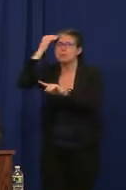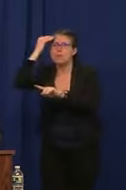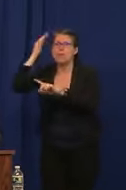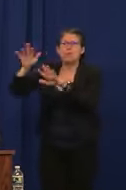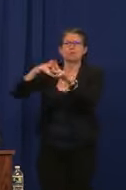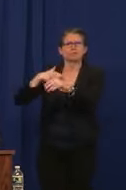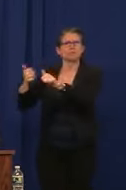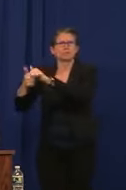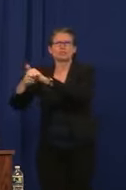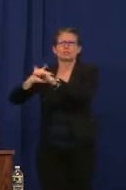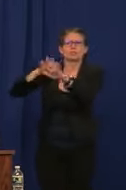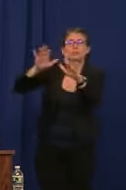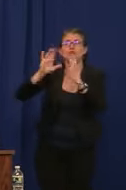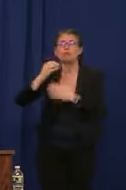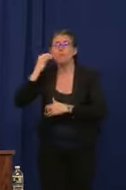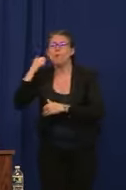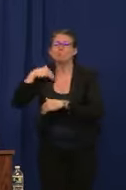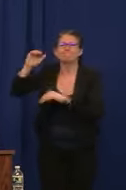keep everyone safe.